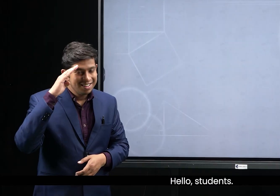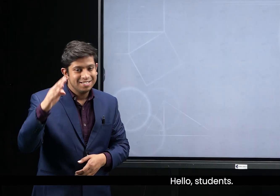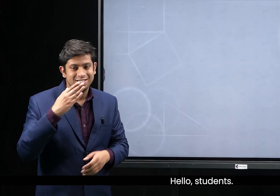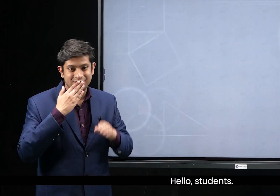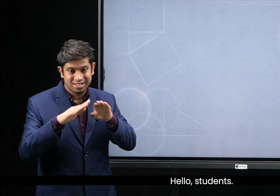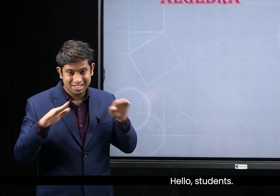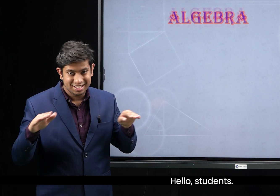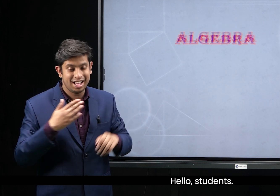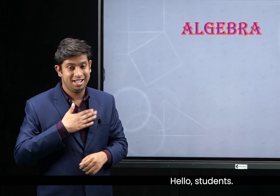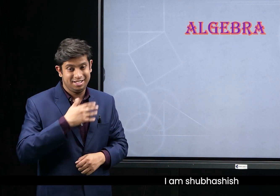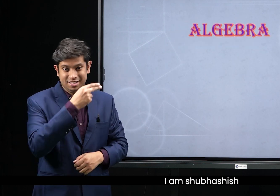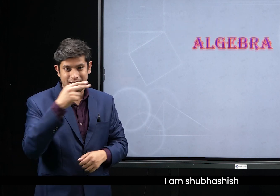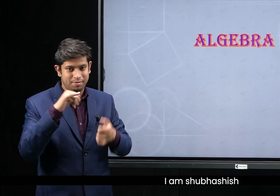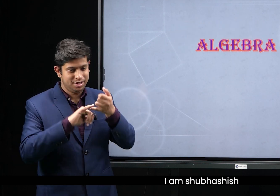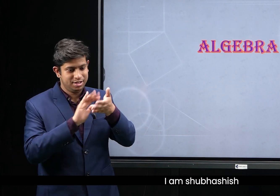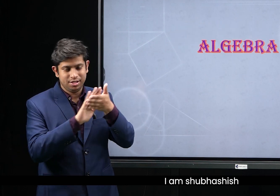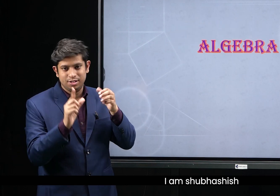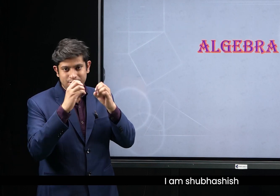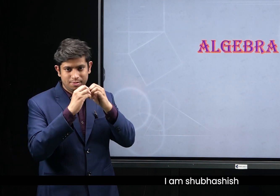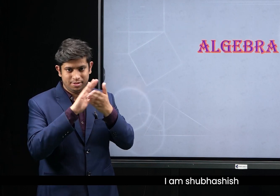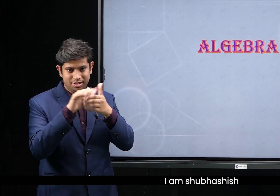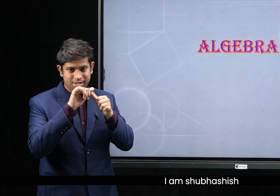Hello students, I am Subhashish.